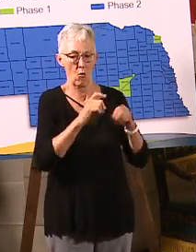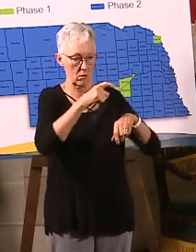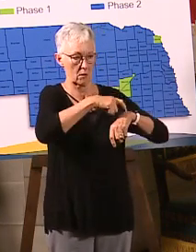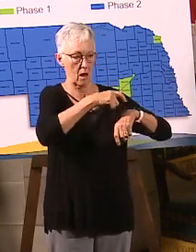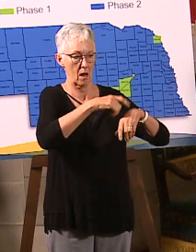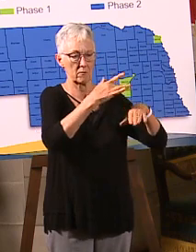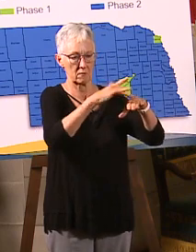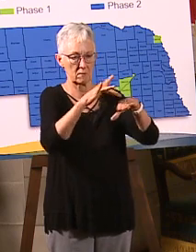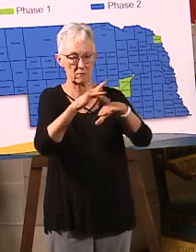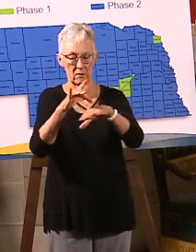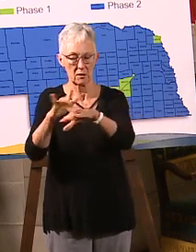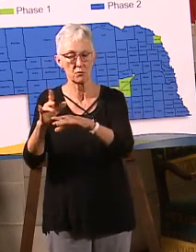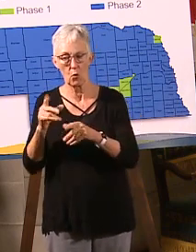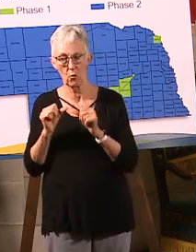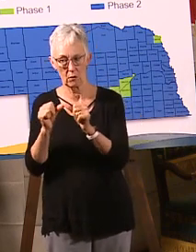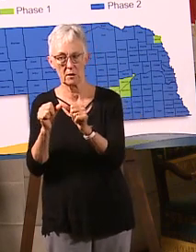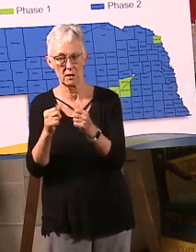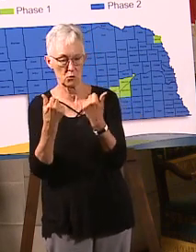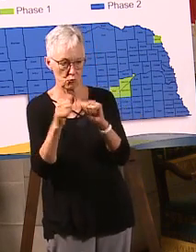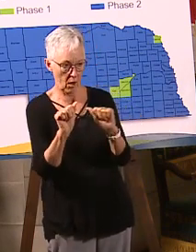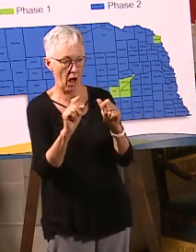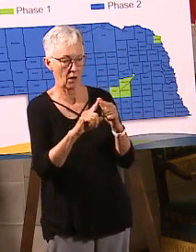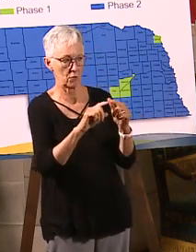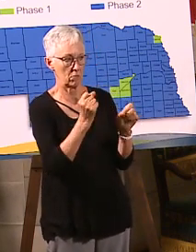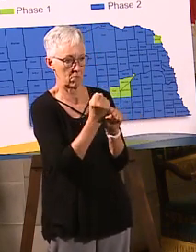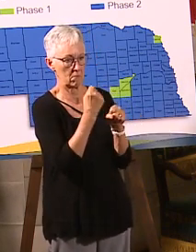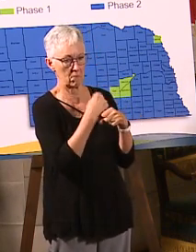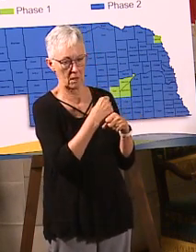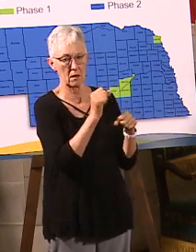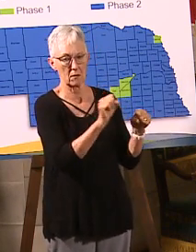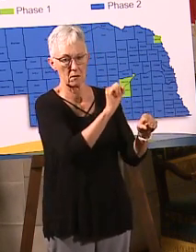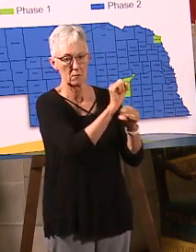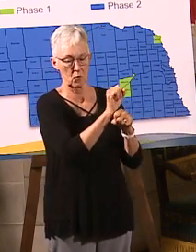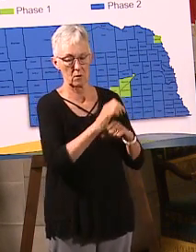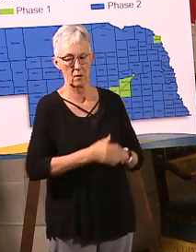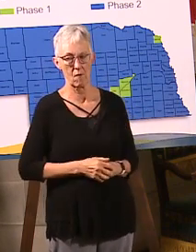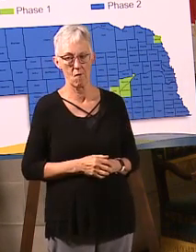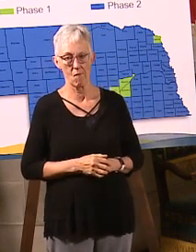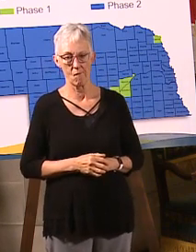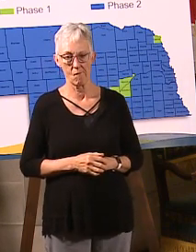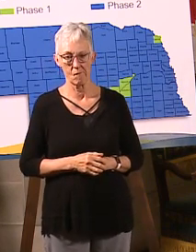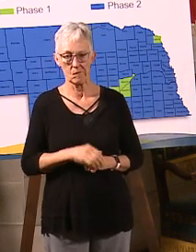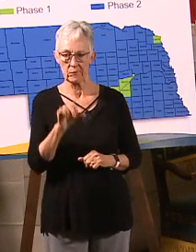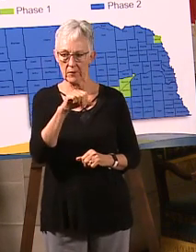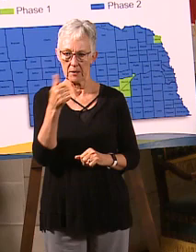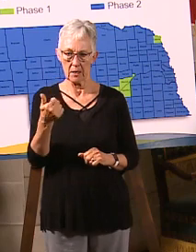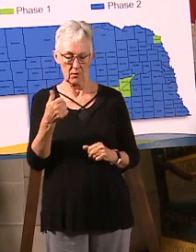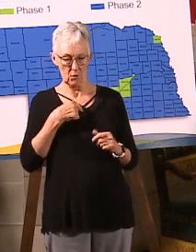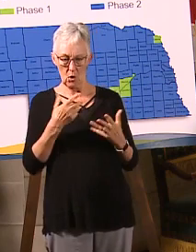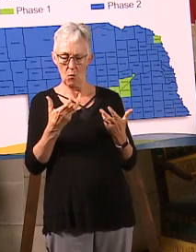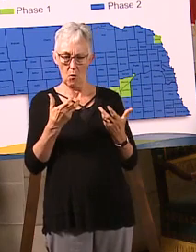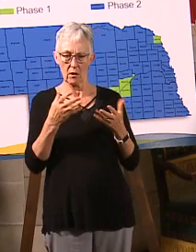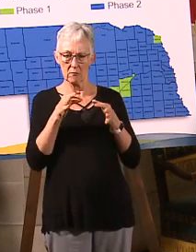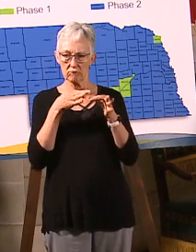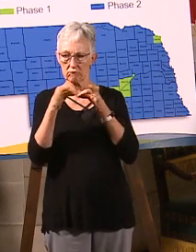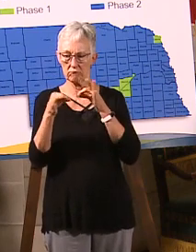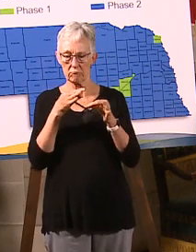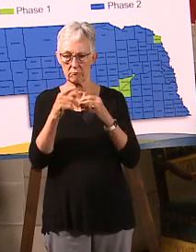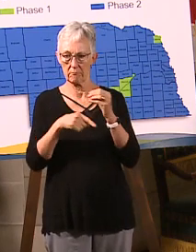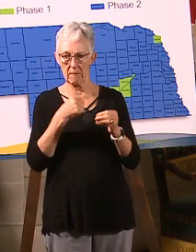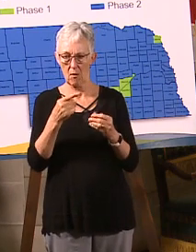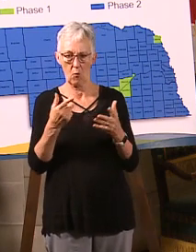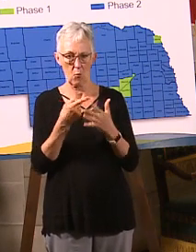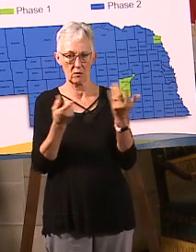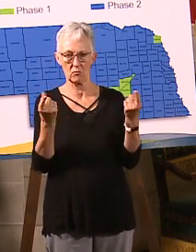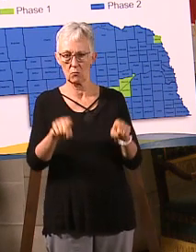appreciate it. Also, one of the things that I want to talk about a little bit with regard to this is just some of the data that Dr. Adi Poor talked about for Douglas